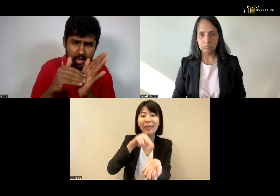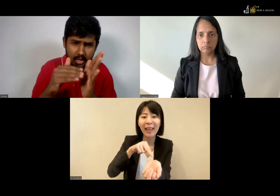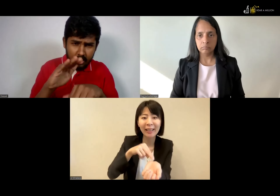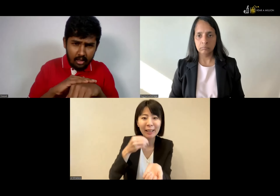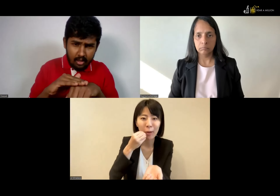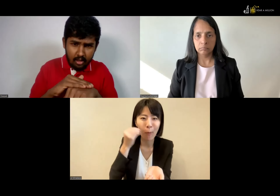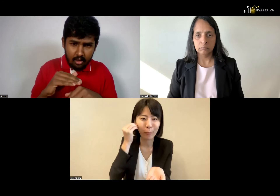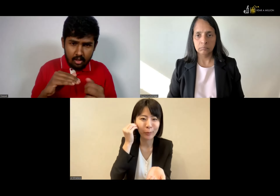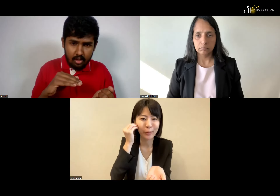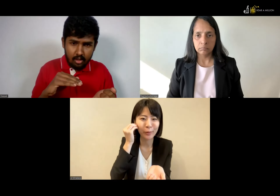Can you repeat that, please?